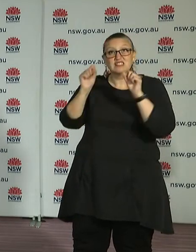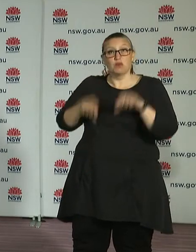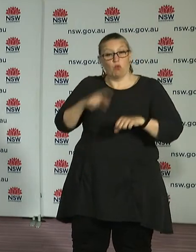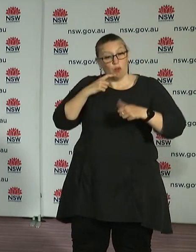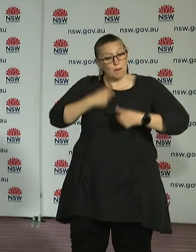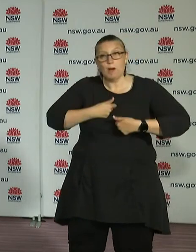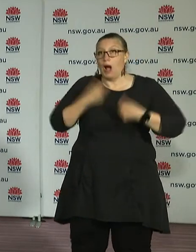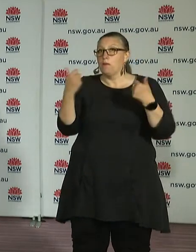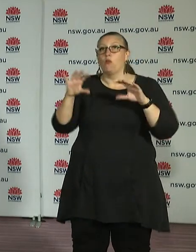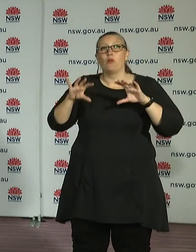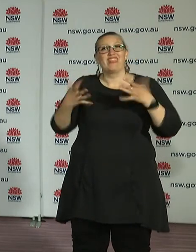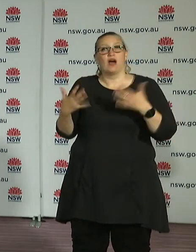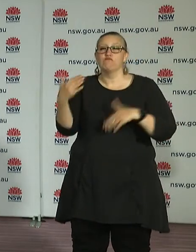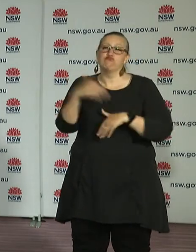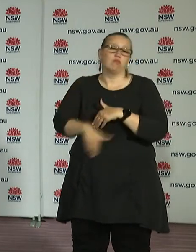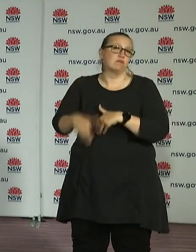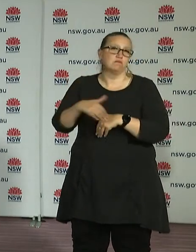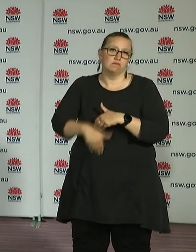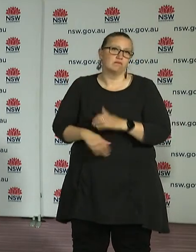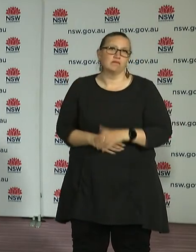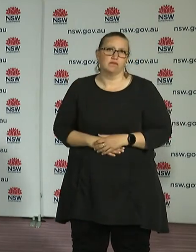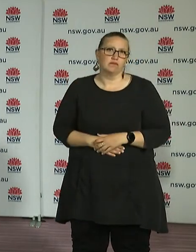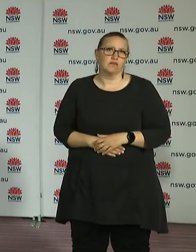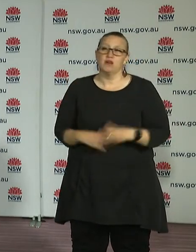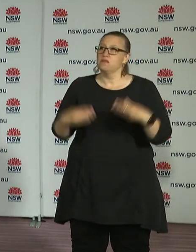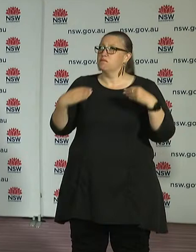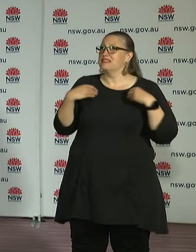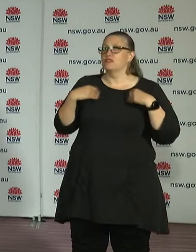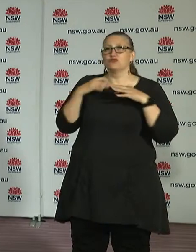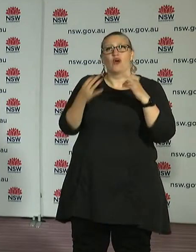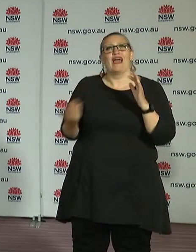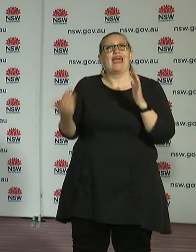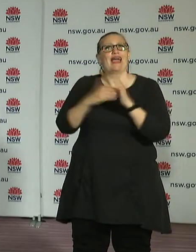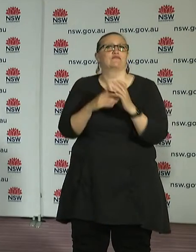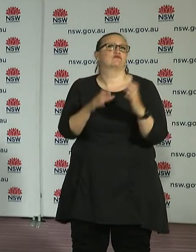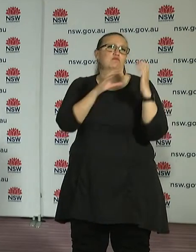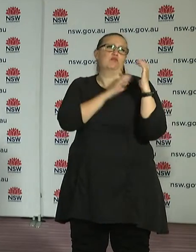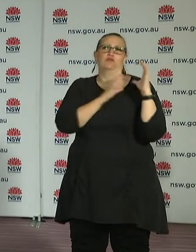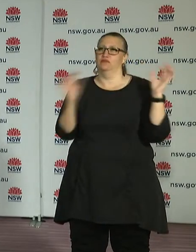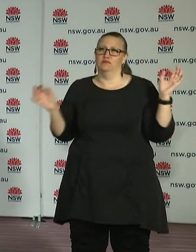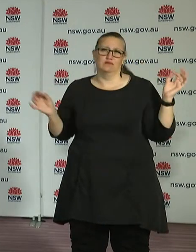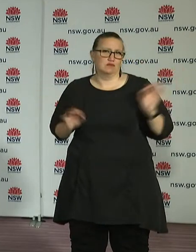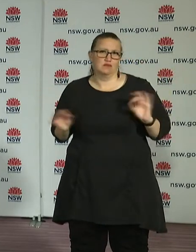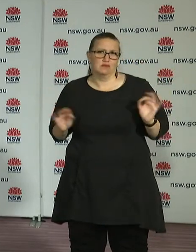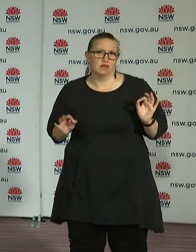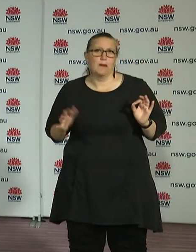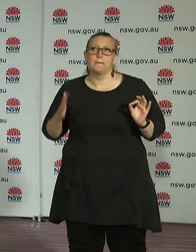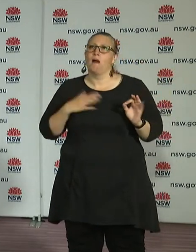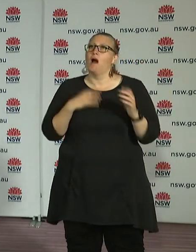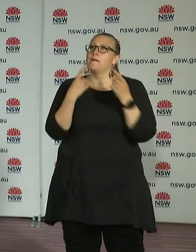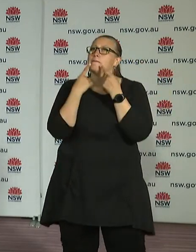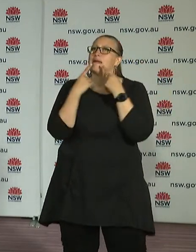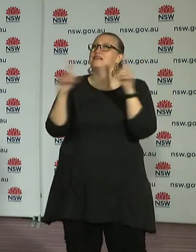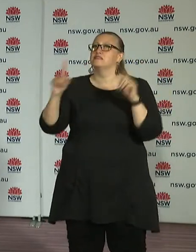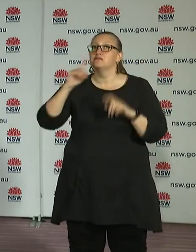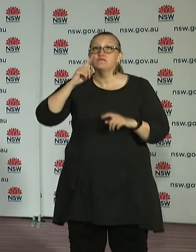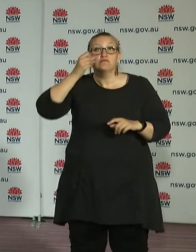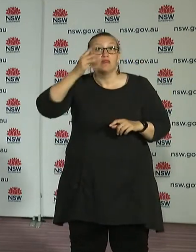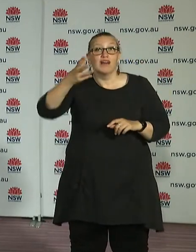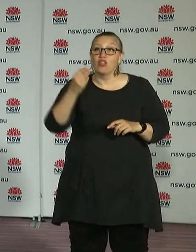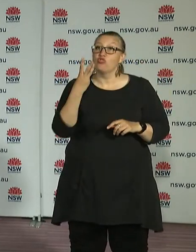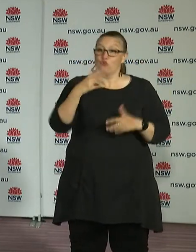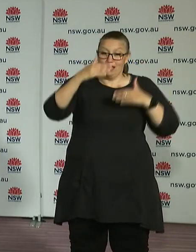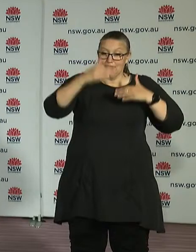burden, putting any burden on businesses. And my message to businesses is this: we put out our 3-stage roadmap to give